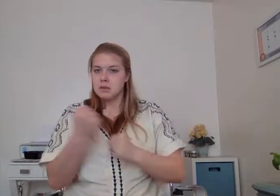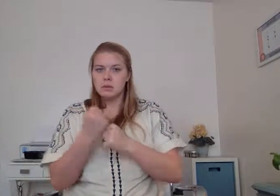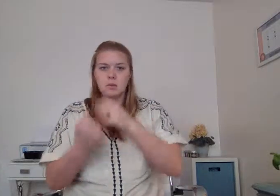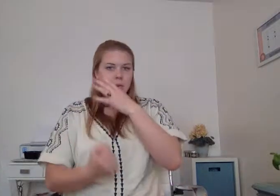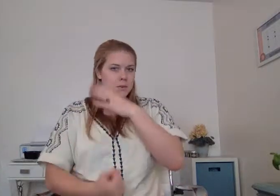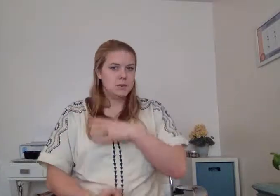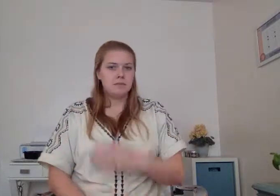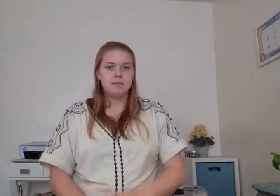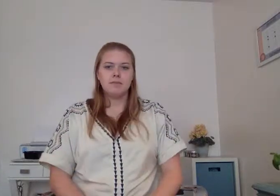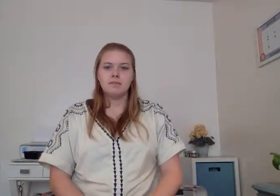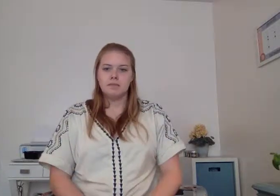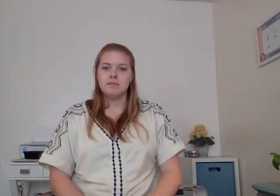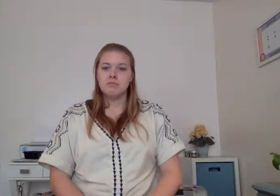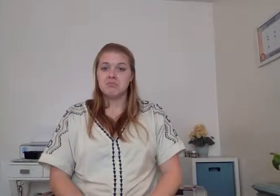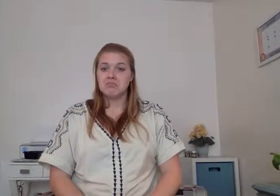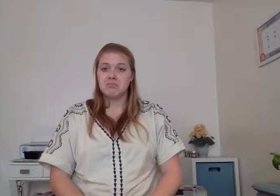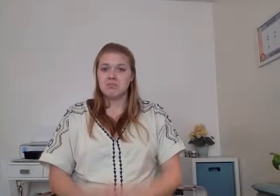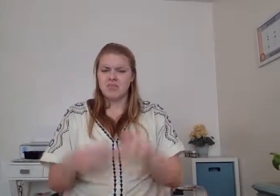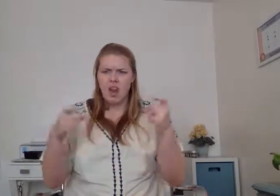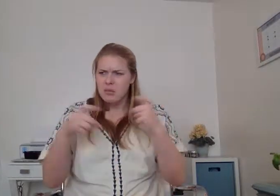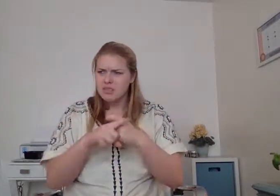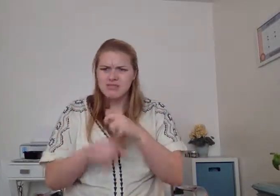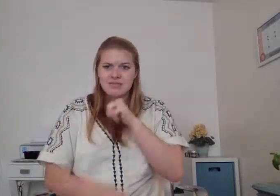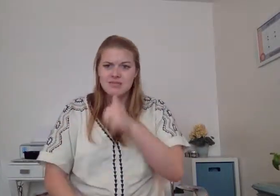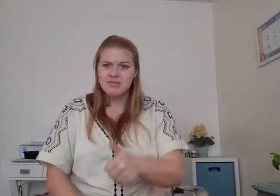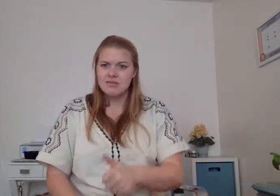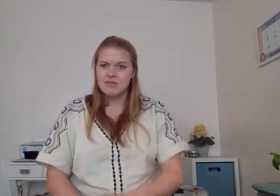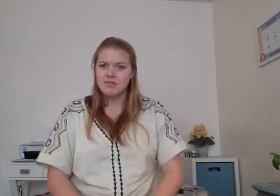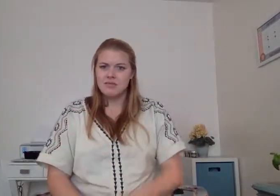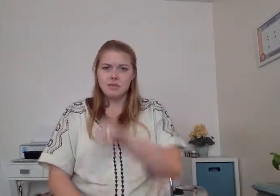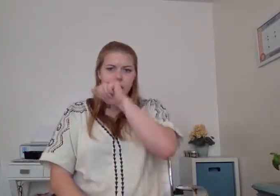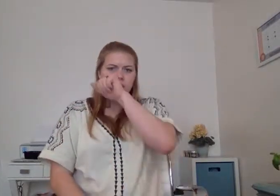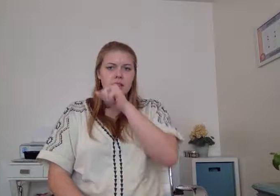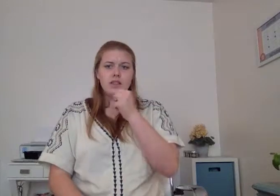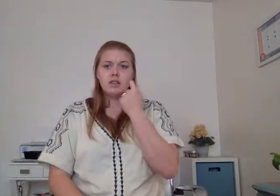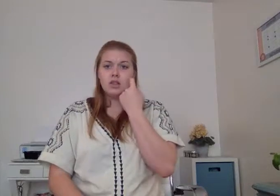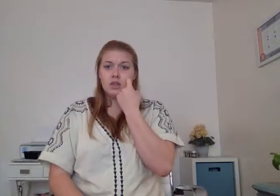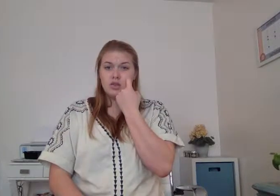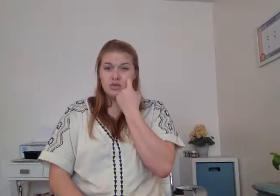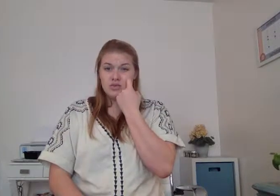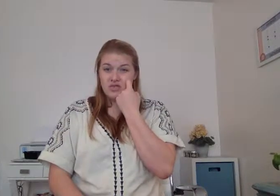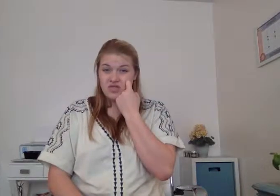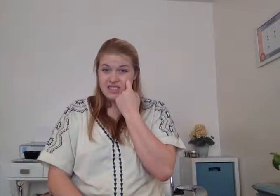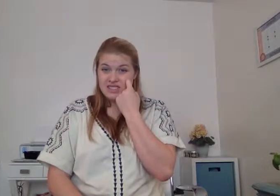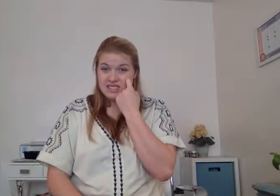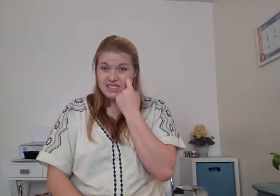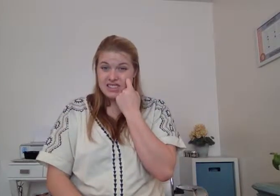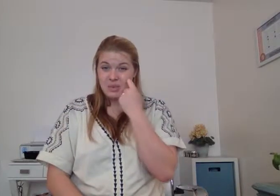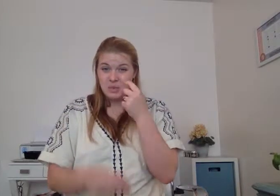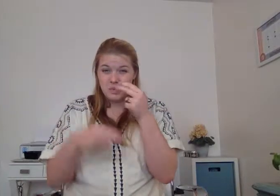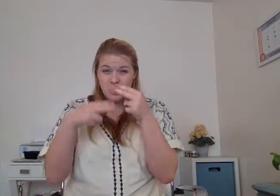recent research has shown me that feminism has become an unpopular word.